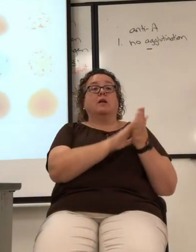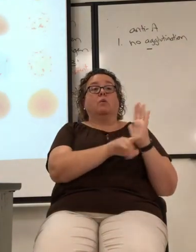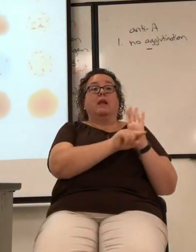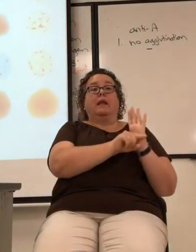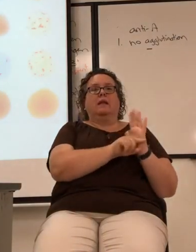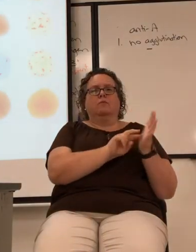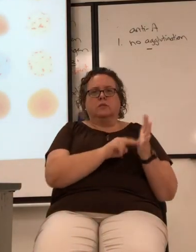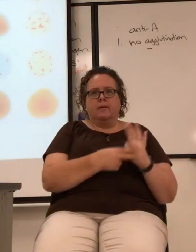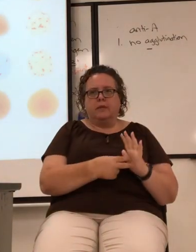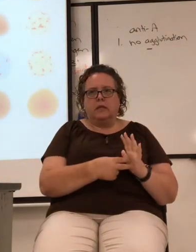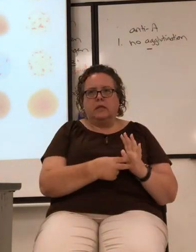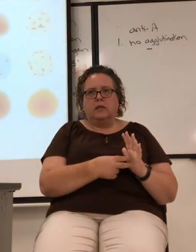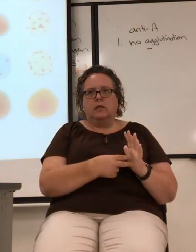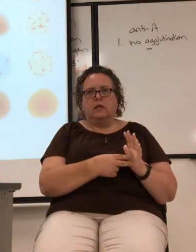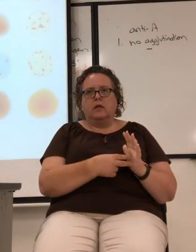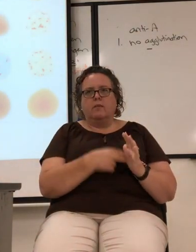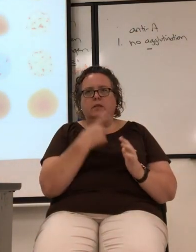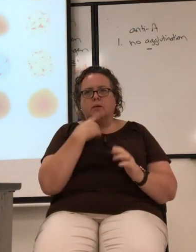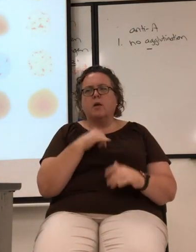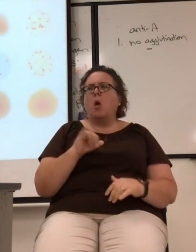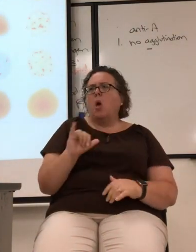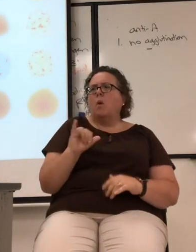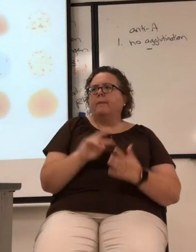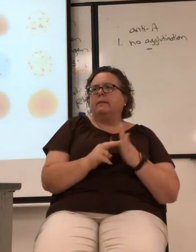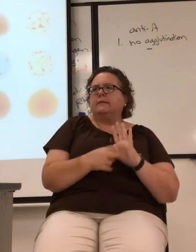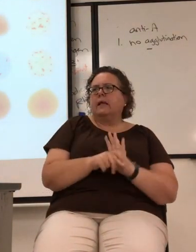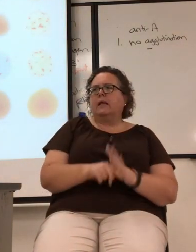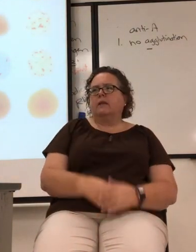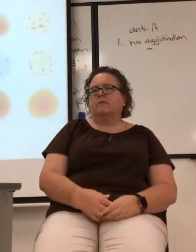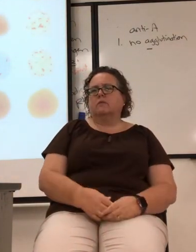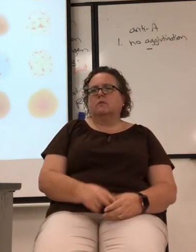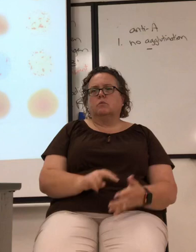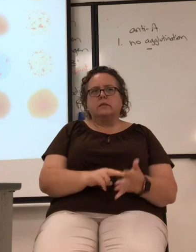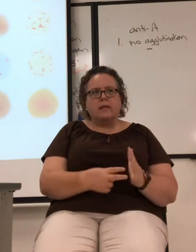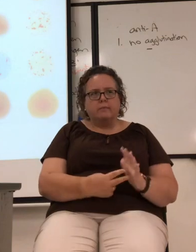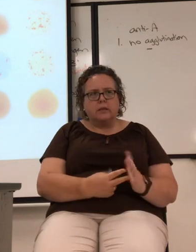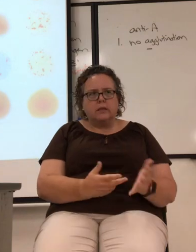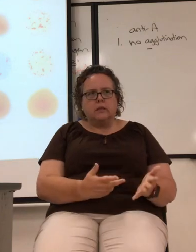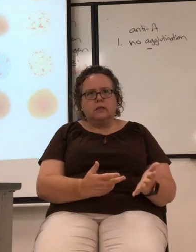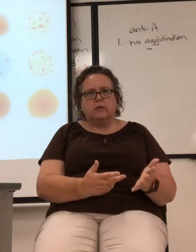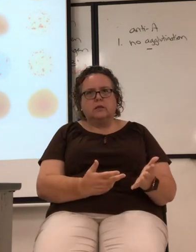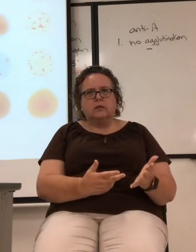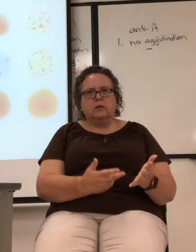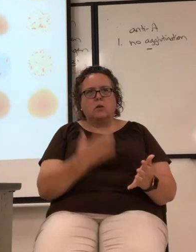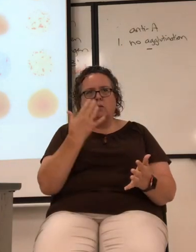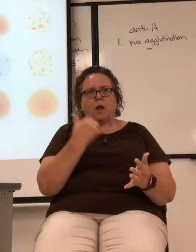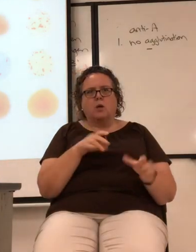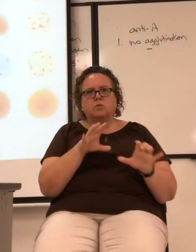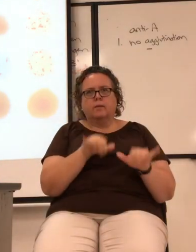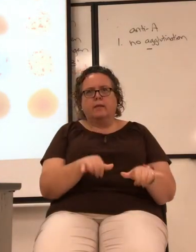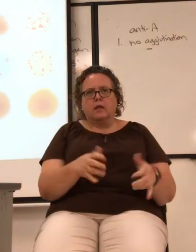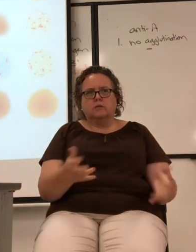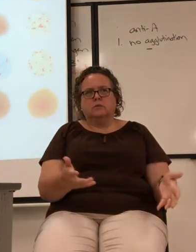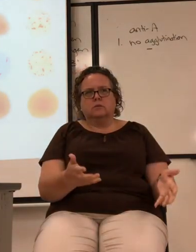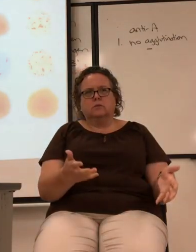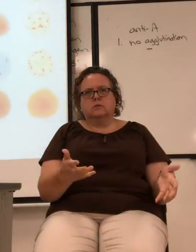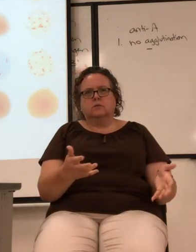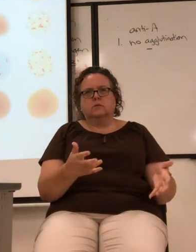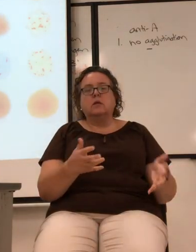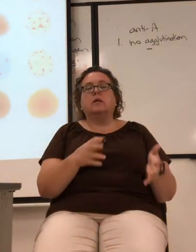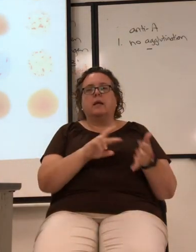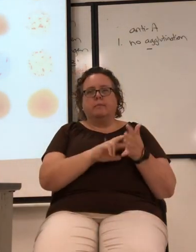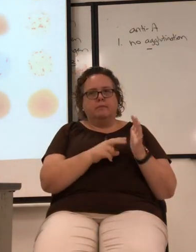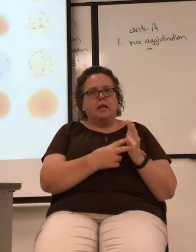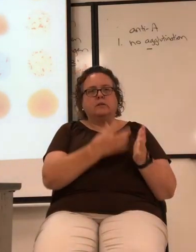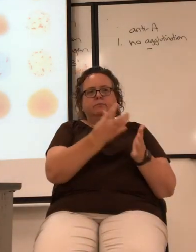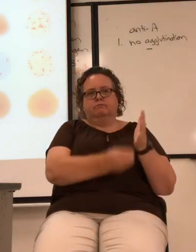mean? And they say things like, oh, it means it's negative. What does that mean? Why are you doing this? It